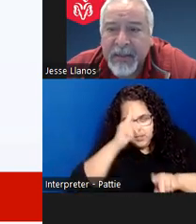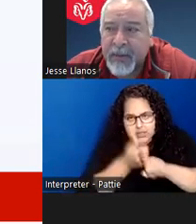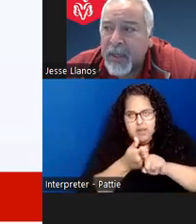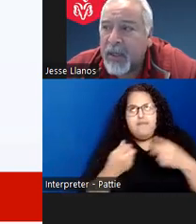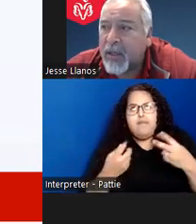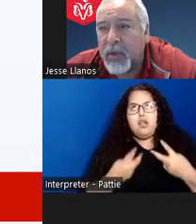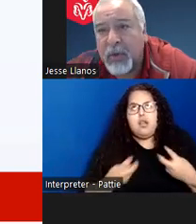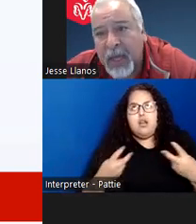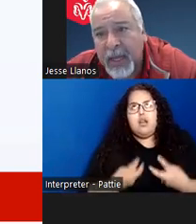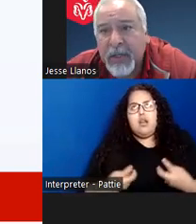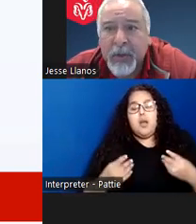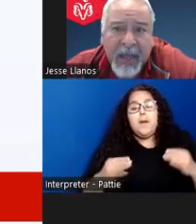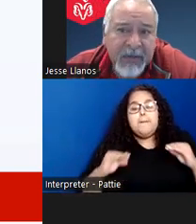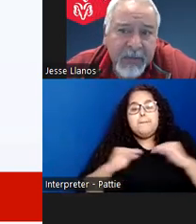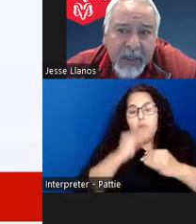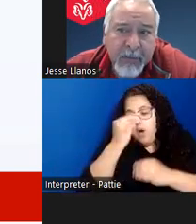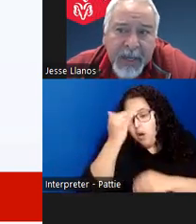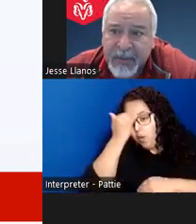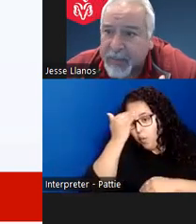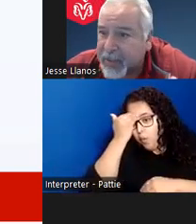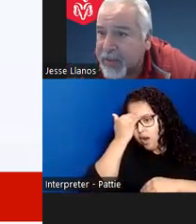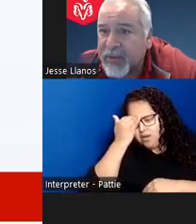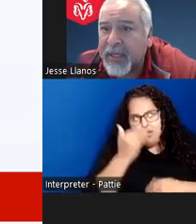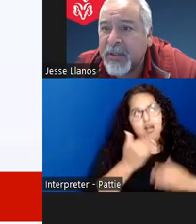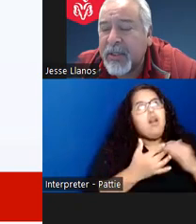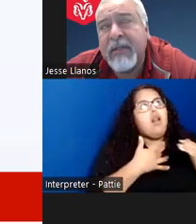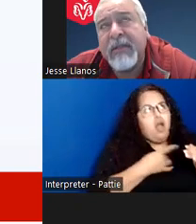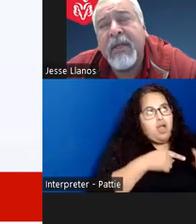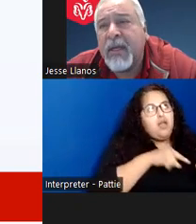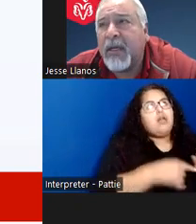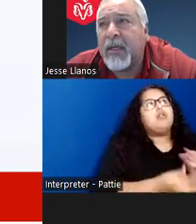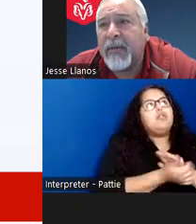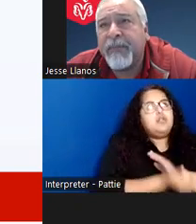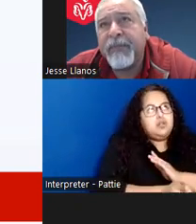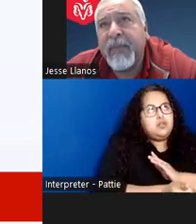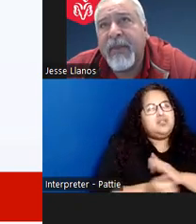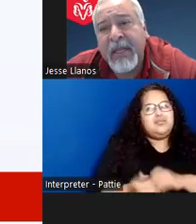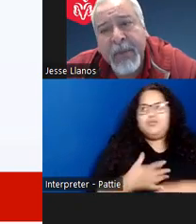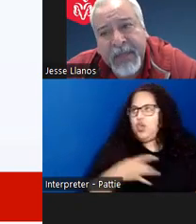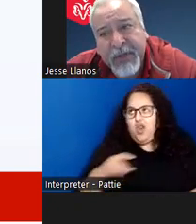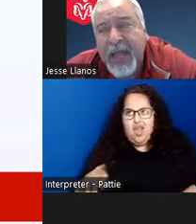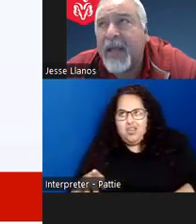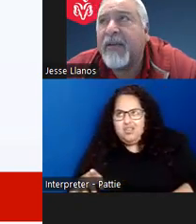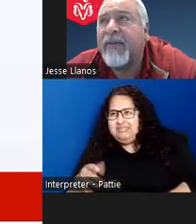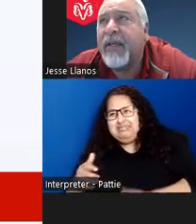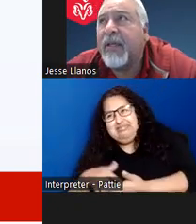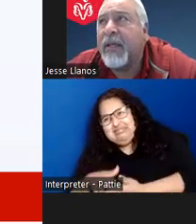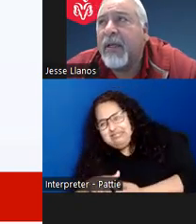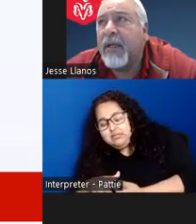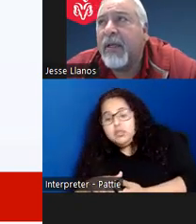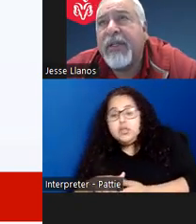that you like. You have maybe some skills that you can um, think about that you